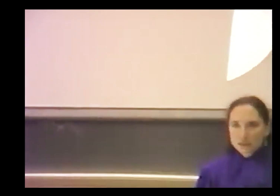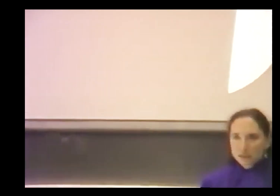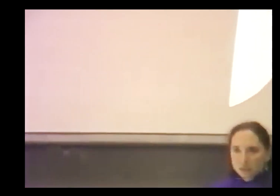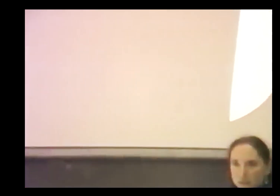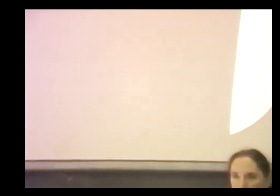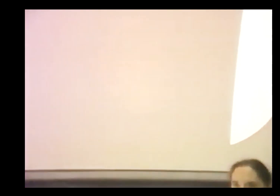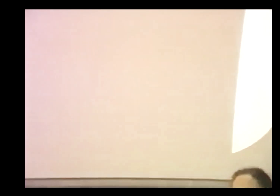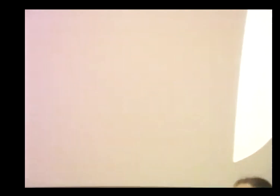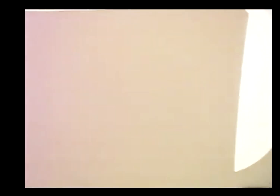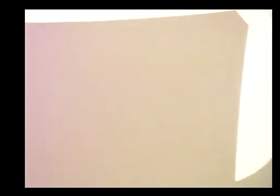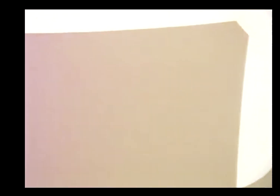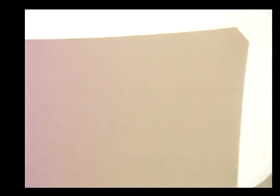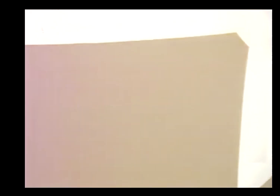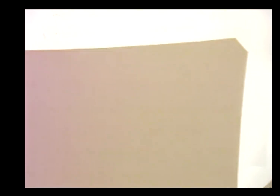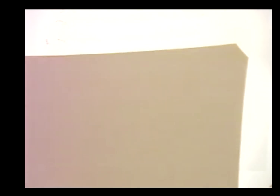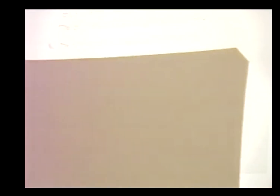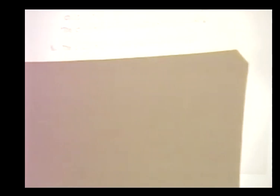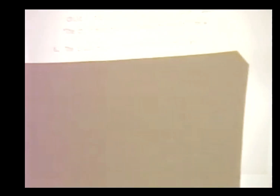So, number 6.